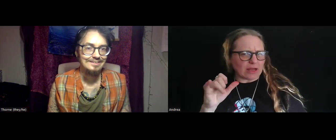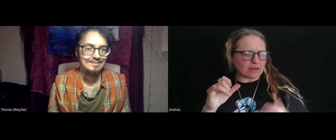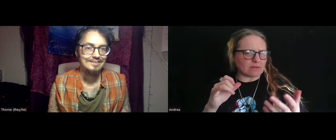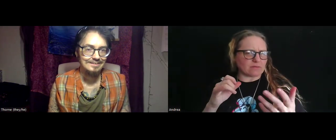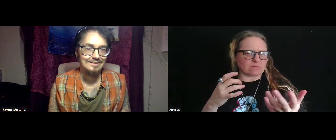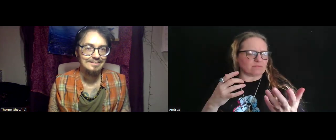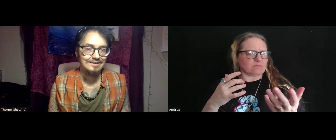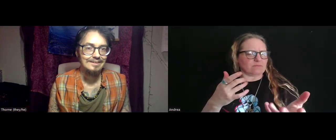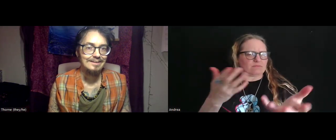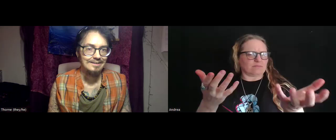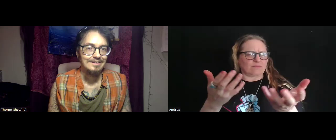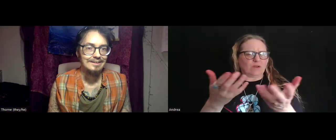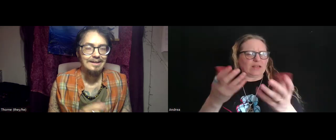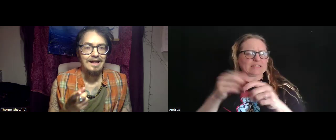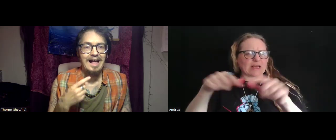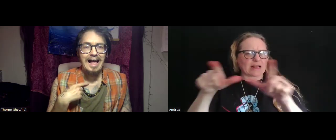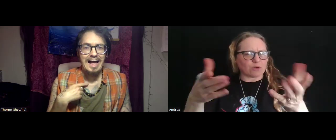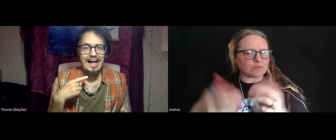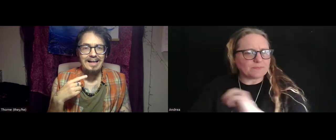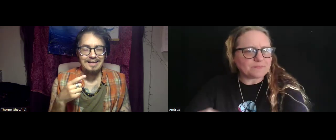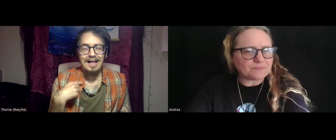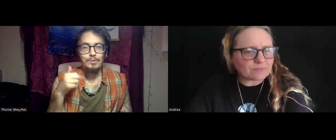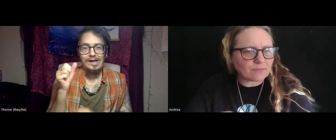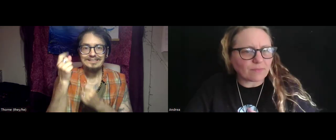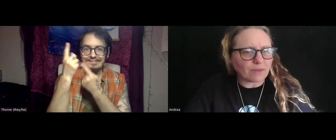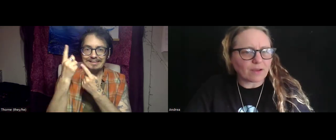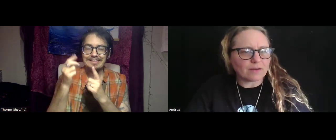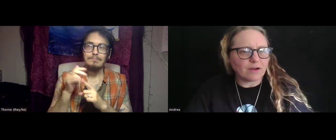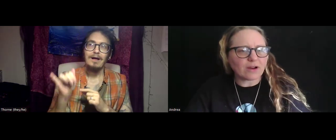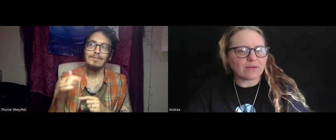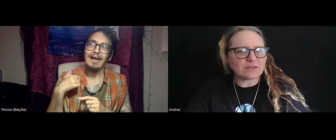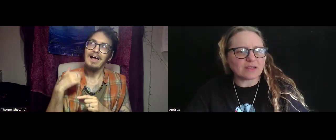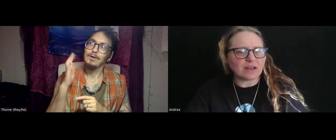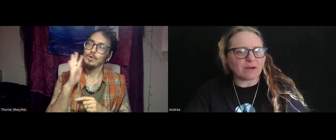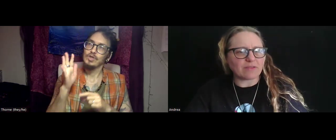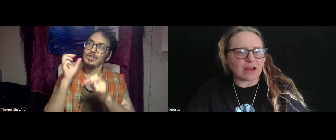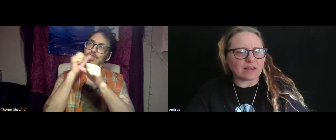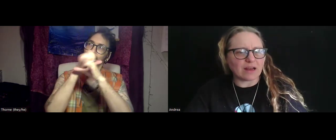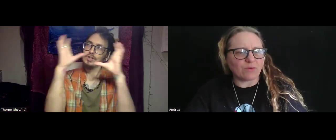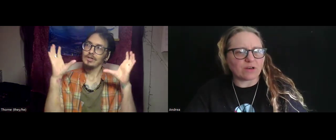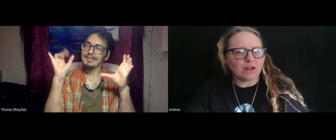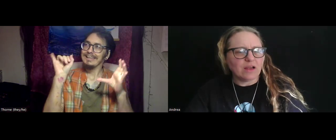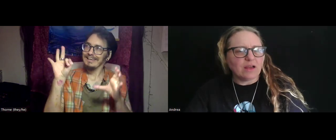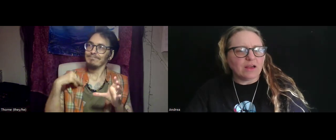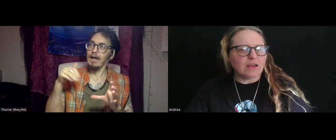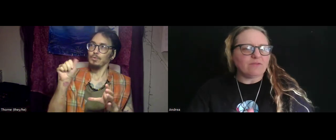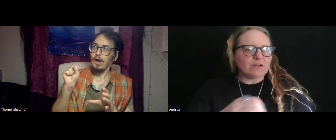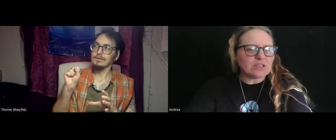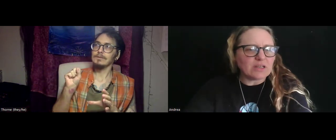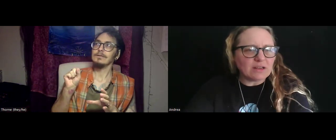like in sign language? Okay, I was thinking about that, and I would envision if